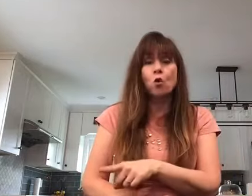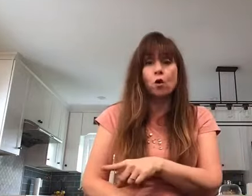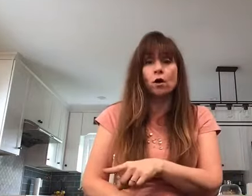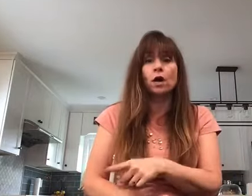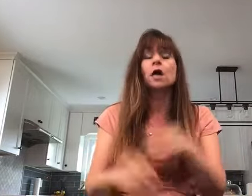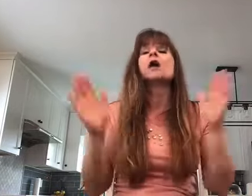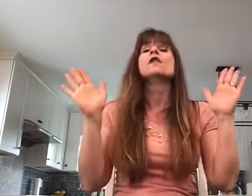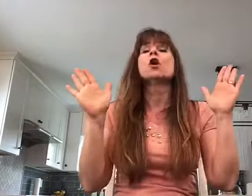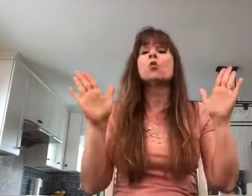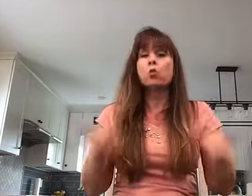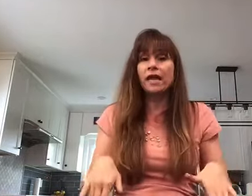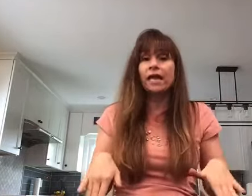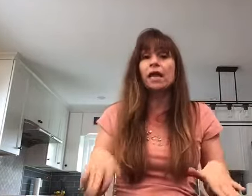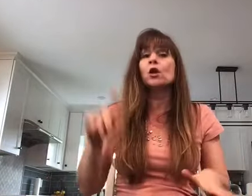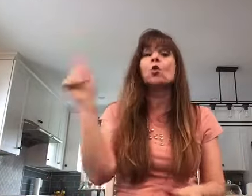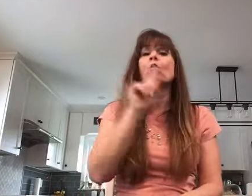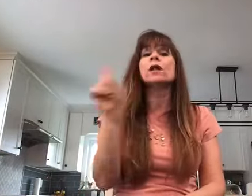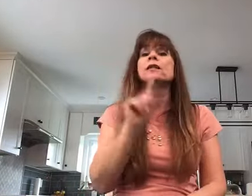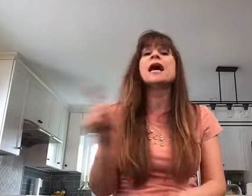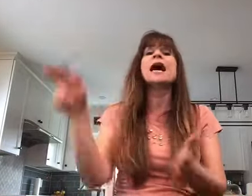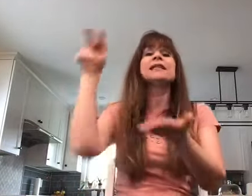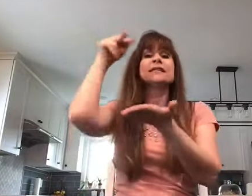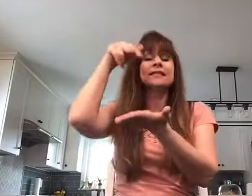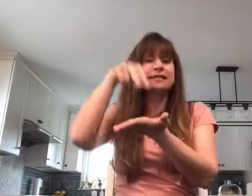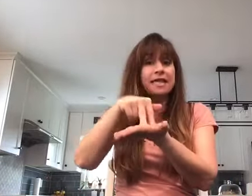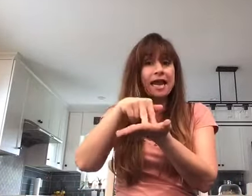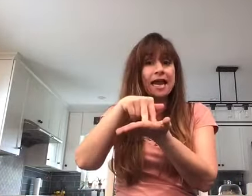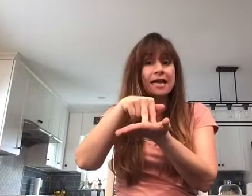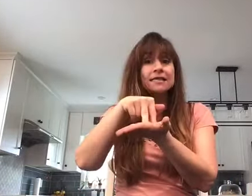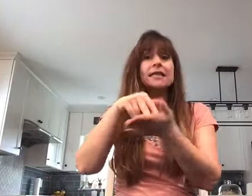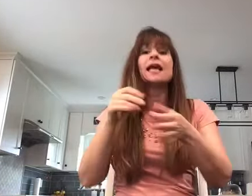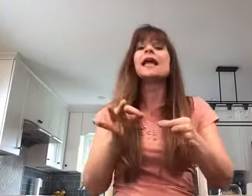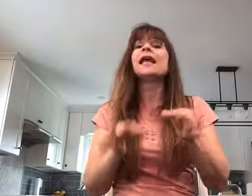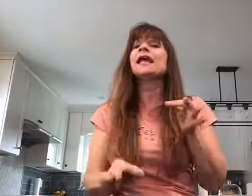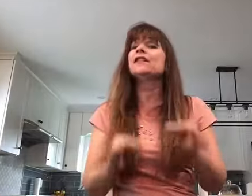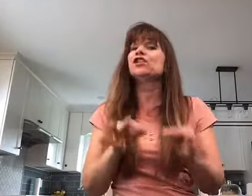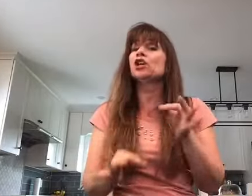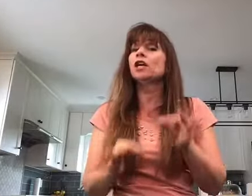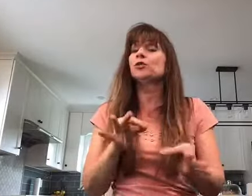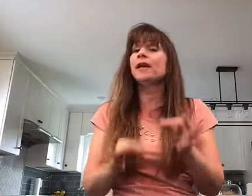Therefore, the wicked will not stand in the judgment,